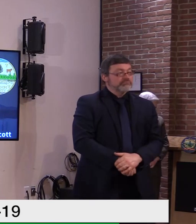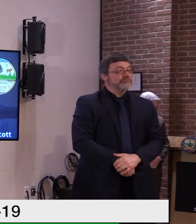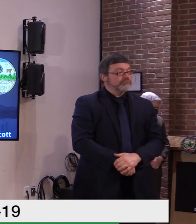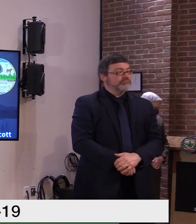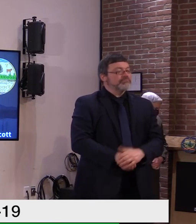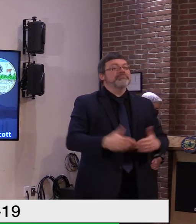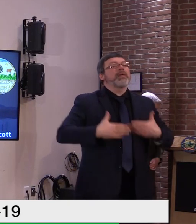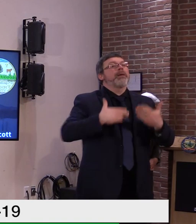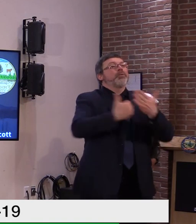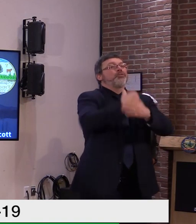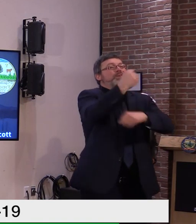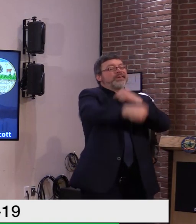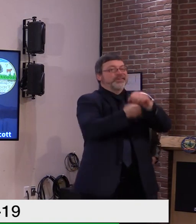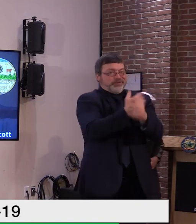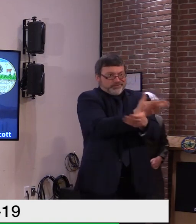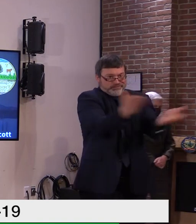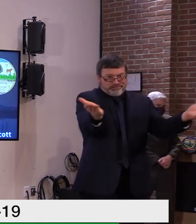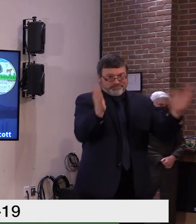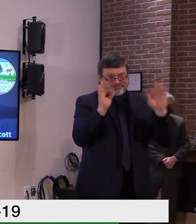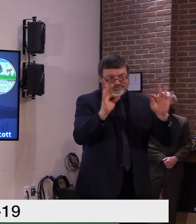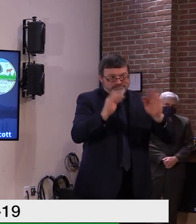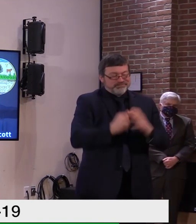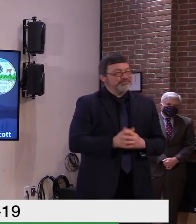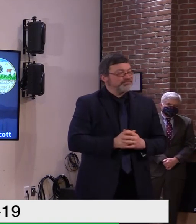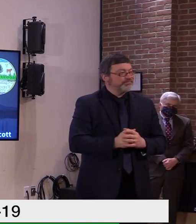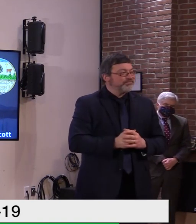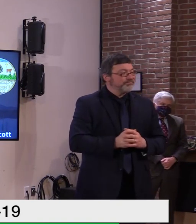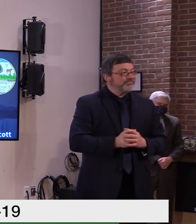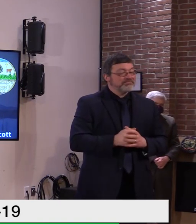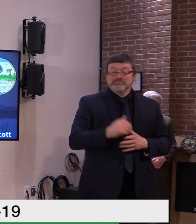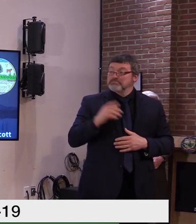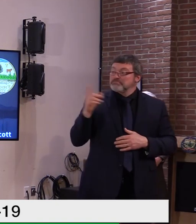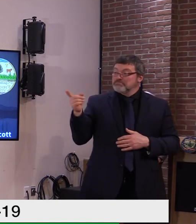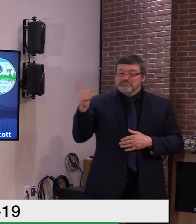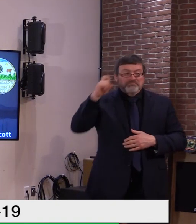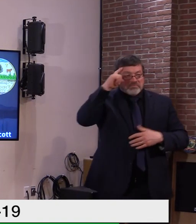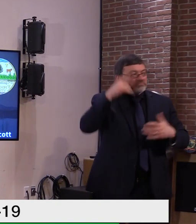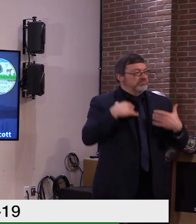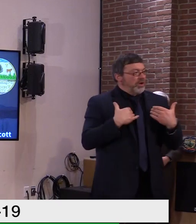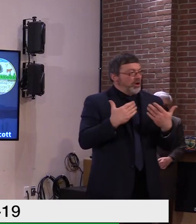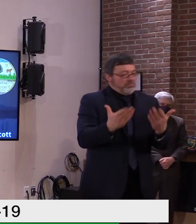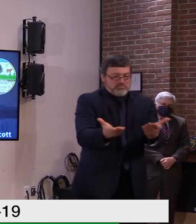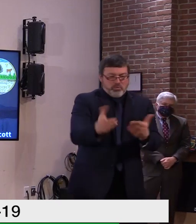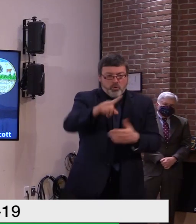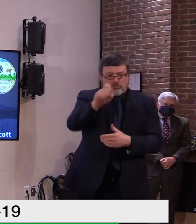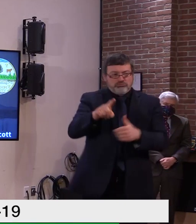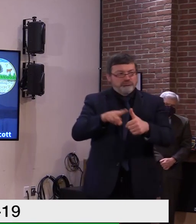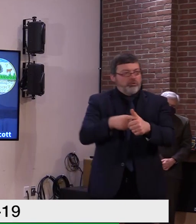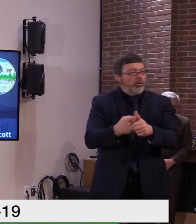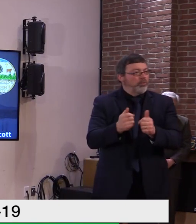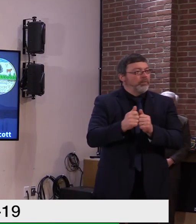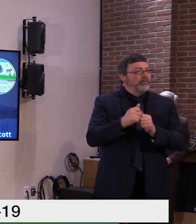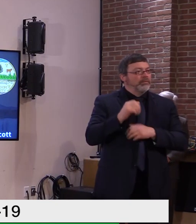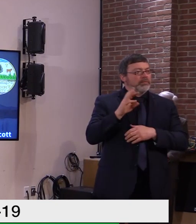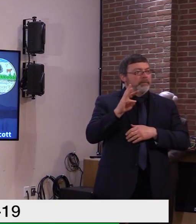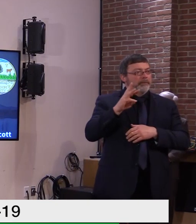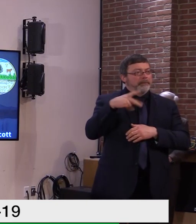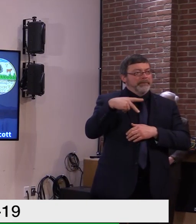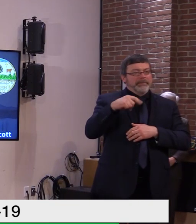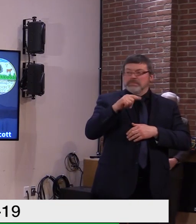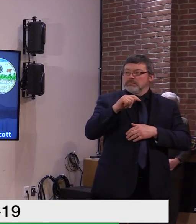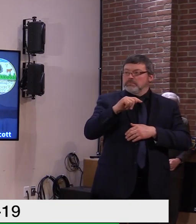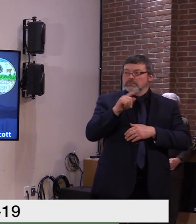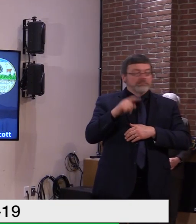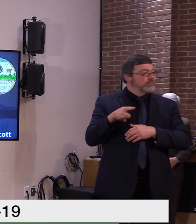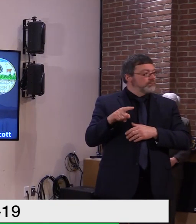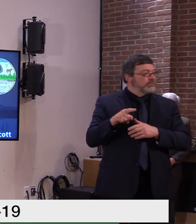Thank you, Dr. Levine. We'll turn open up to questions at this point. All right, as we let all of you know, we do have a hard stop at